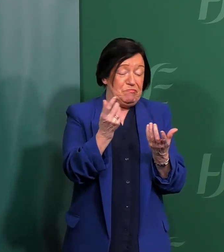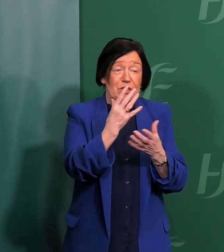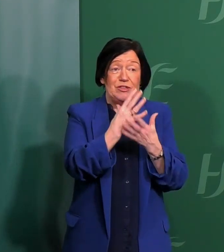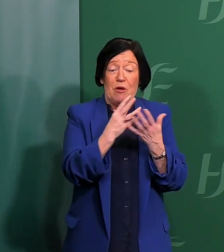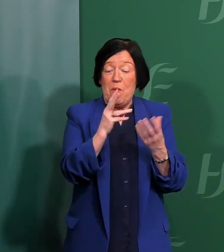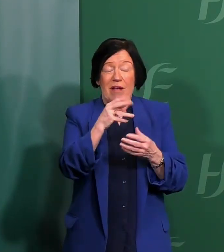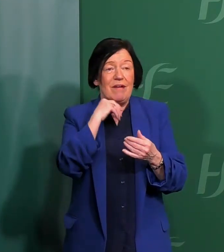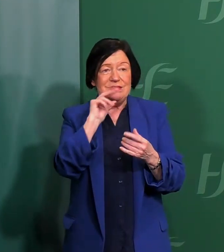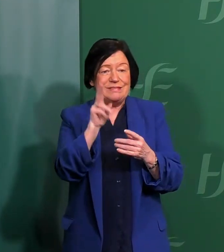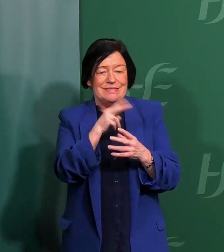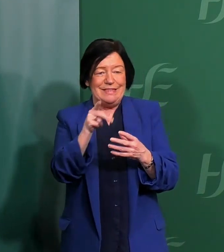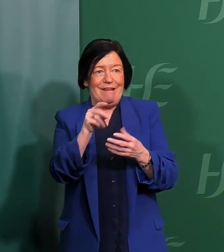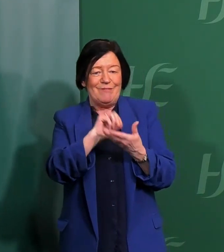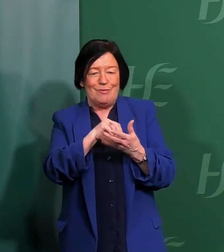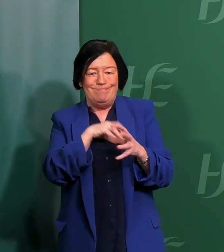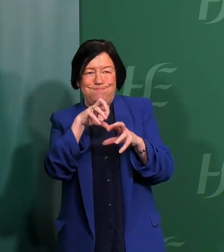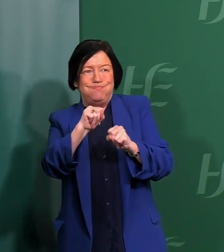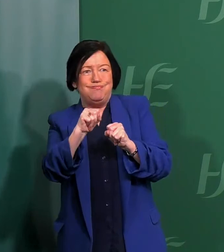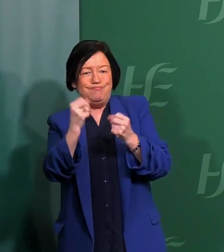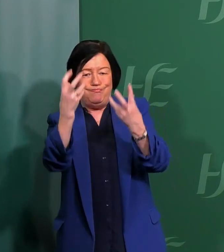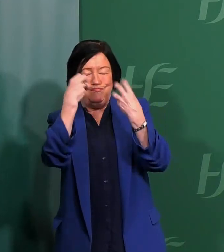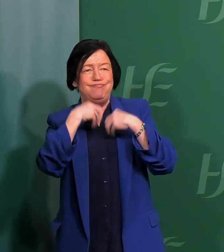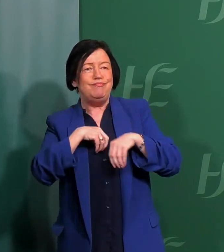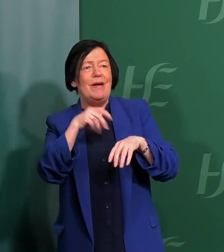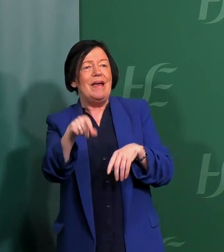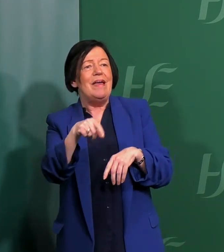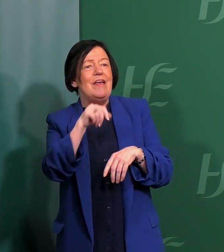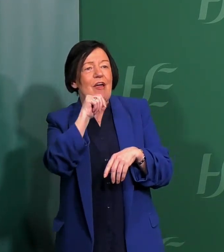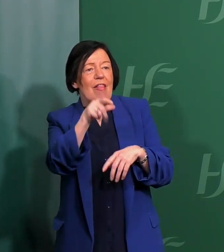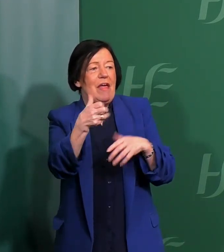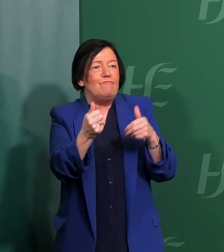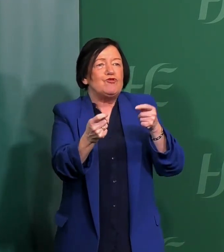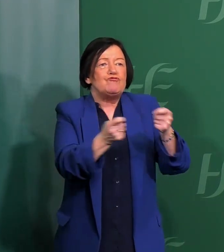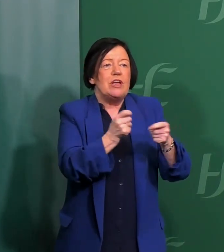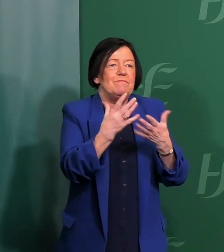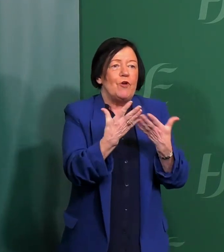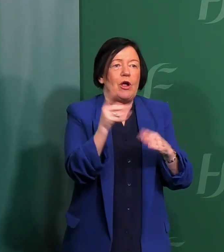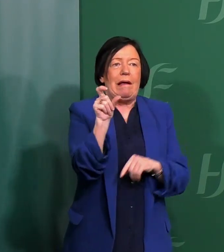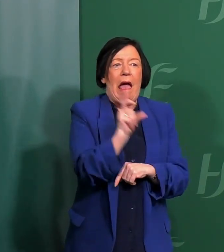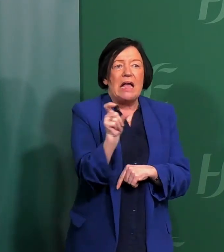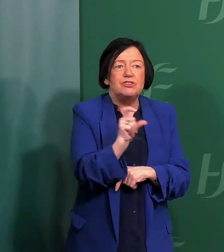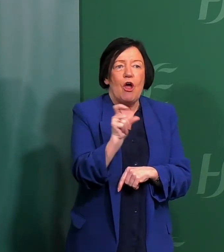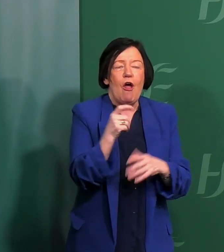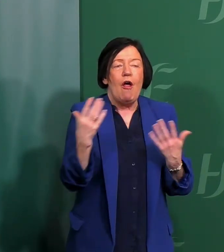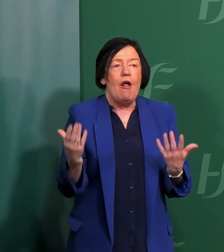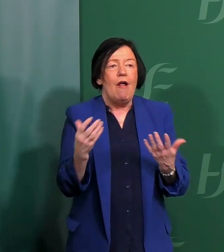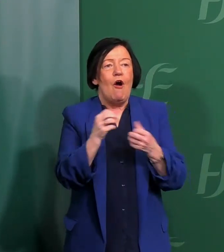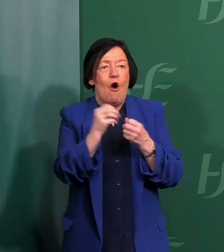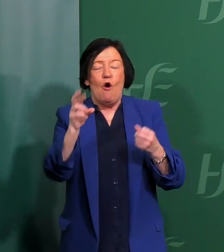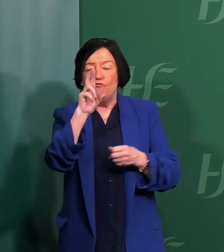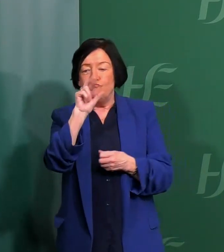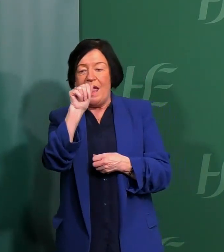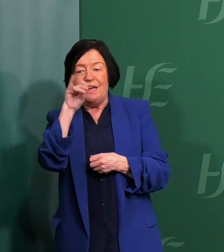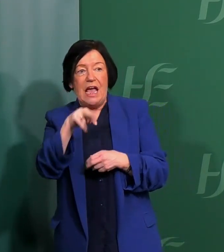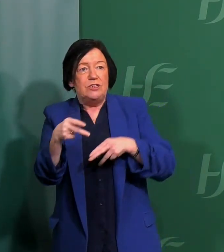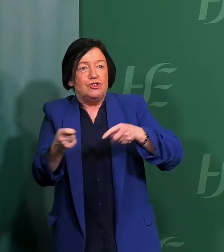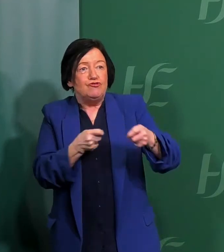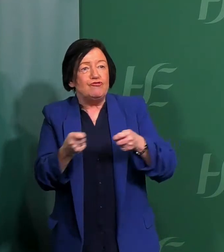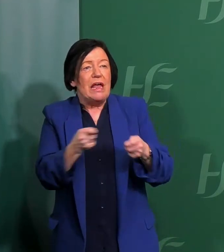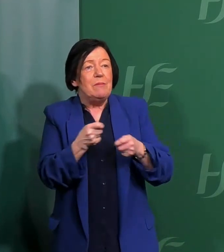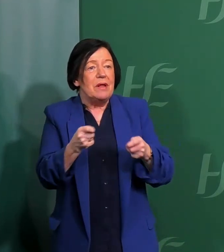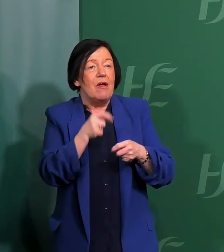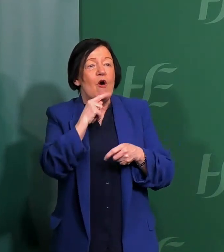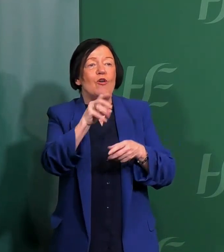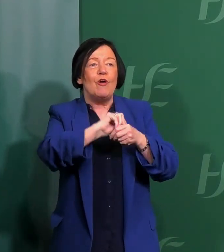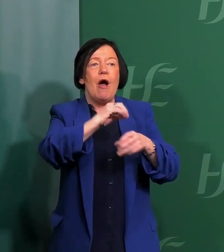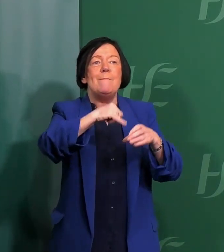way. They might be immunocompromised because they're undergoing treatment for cancer or radiation treatment for cancer, or they're